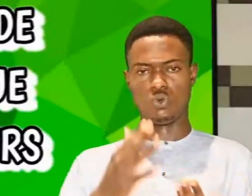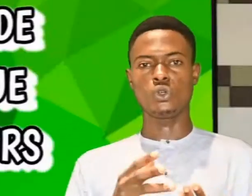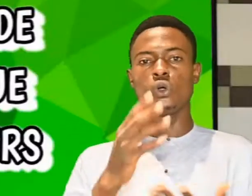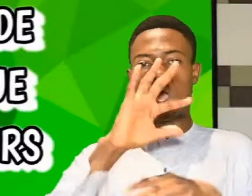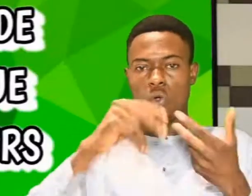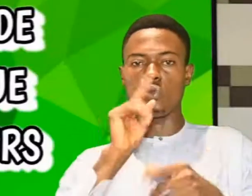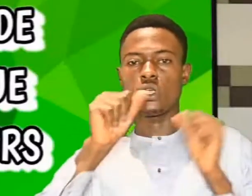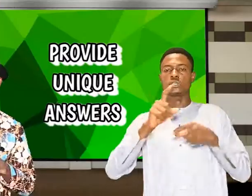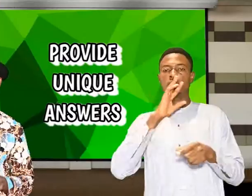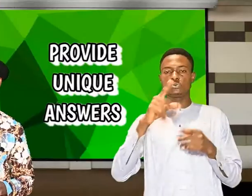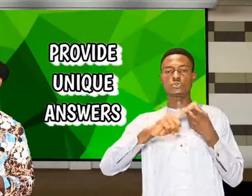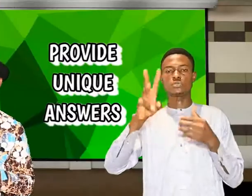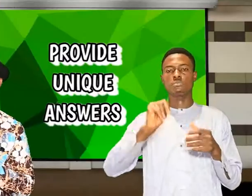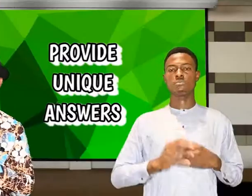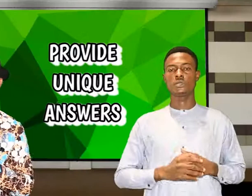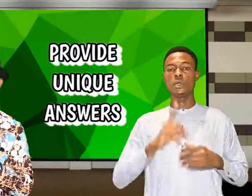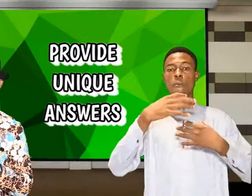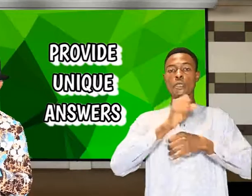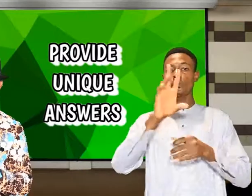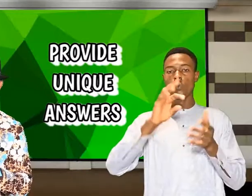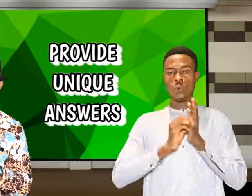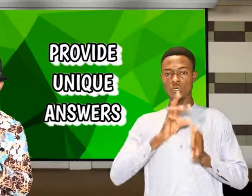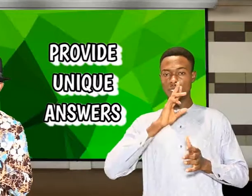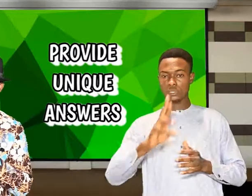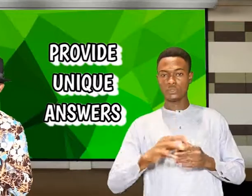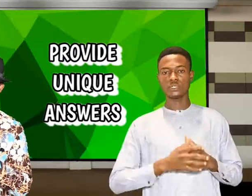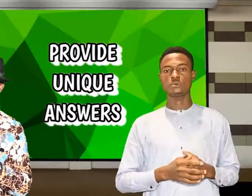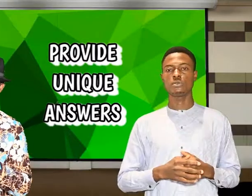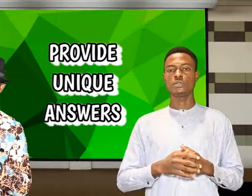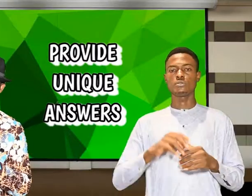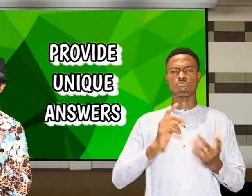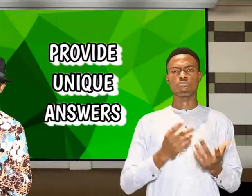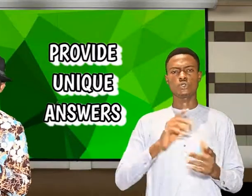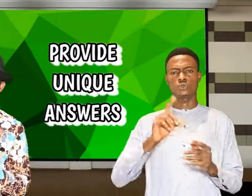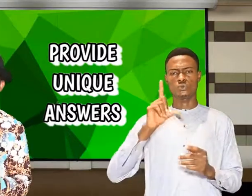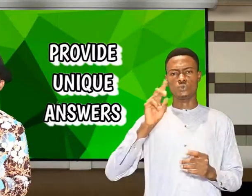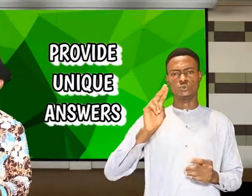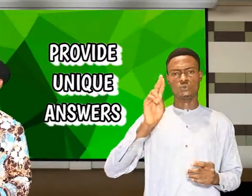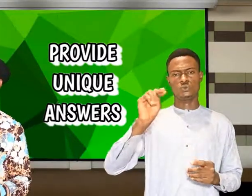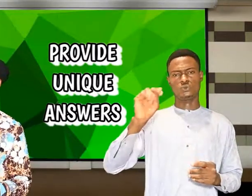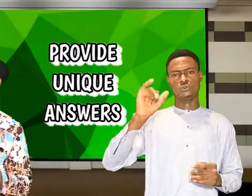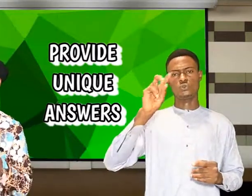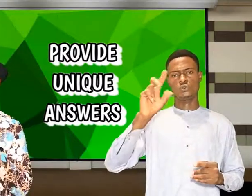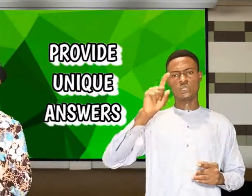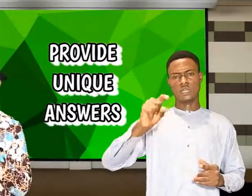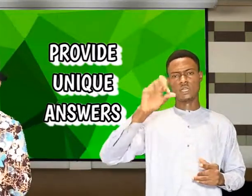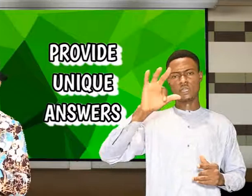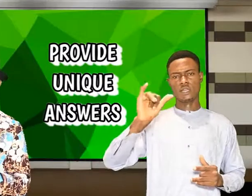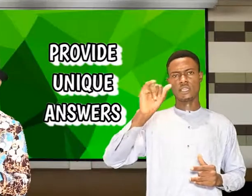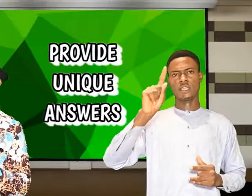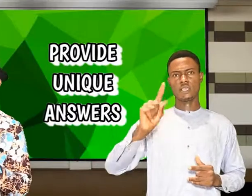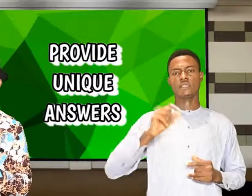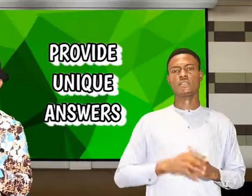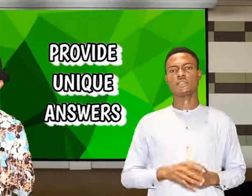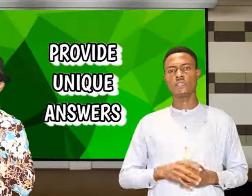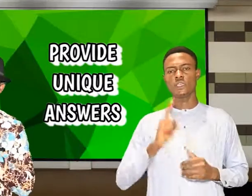duress. Make your responses unique. If you are asked about a specific